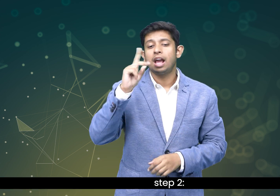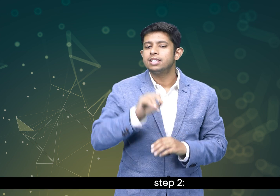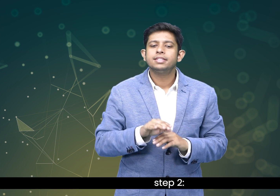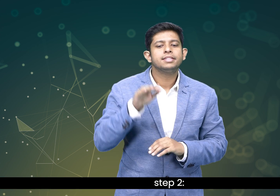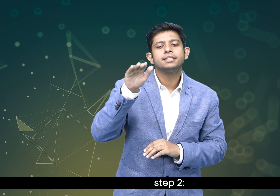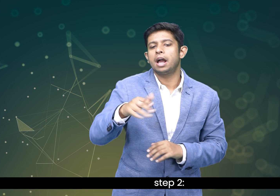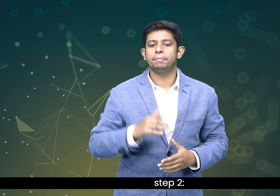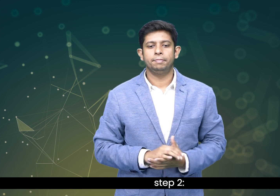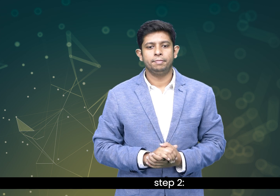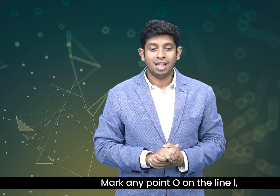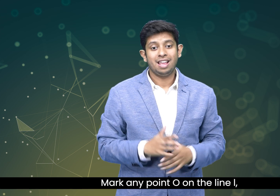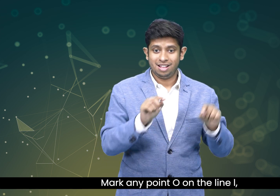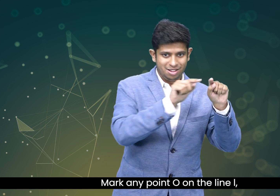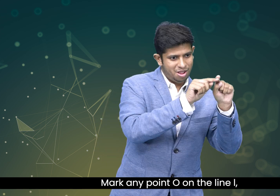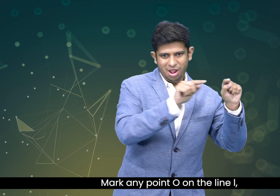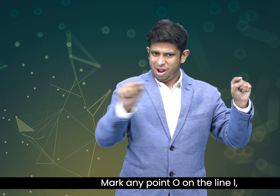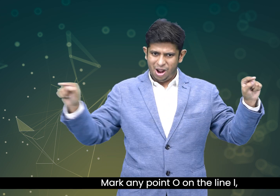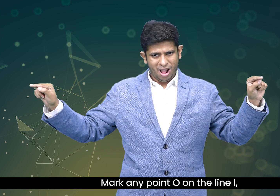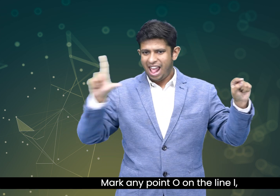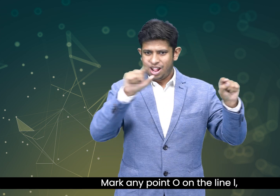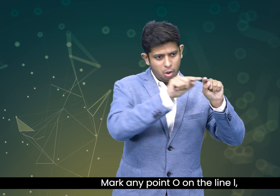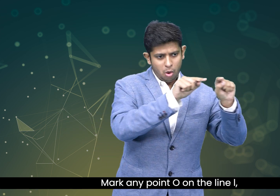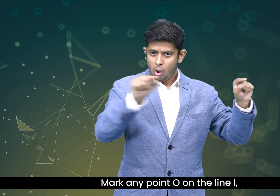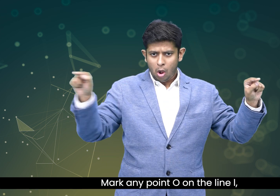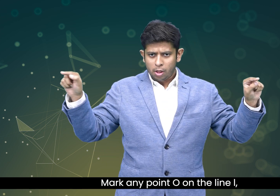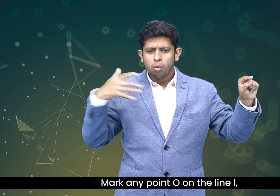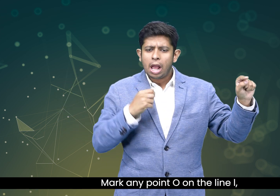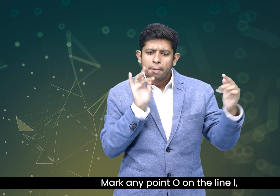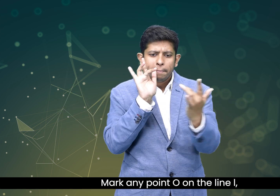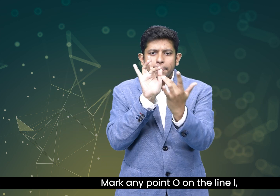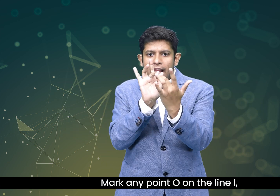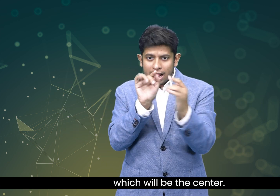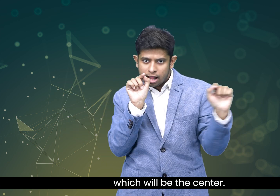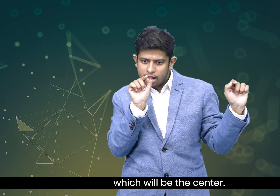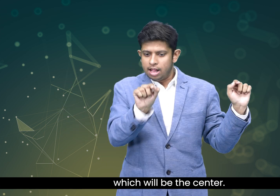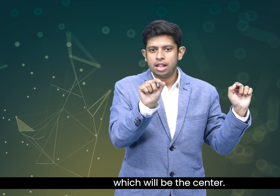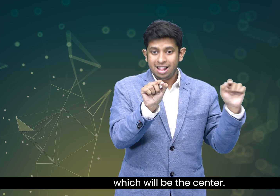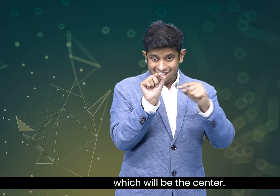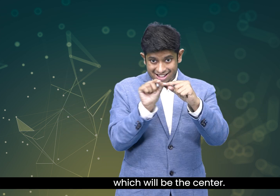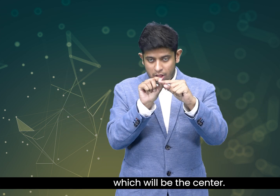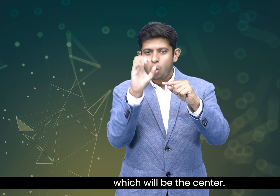Step 2. Mark any point O on the line L, which will be the center.